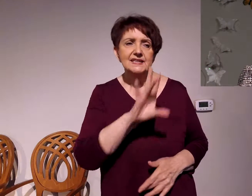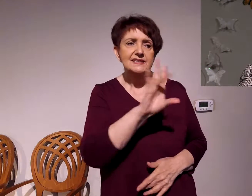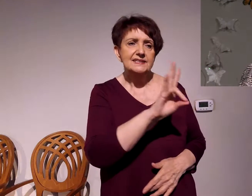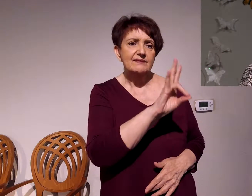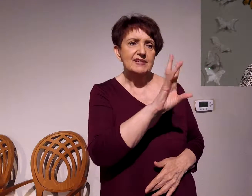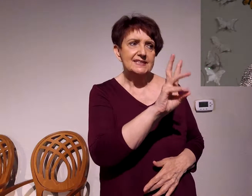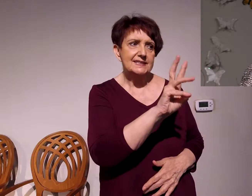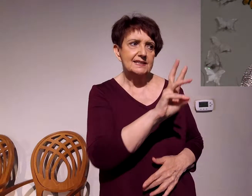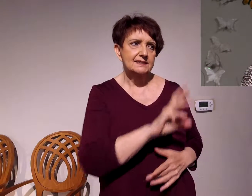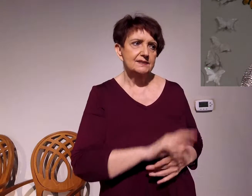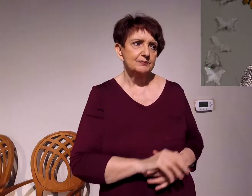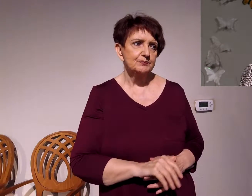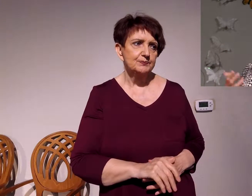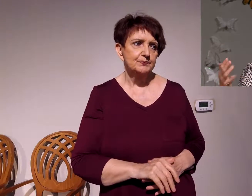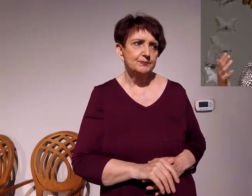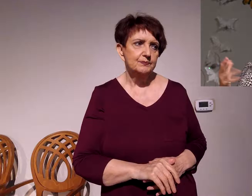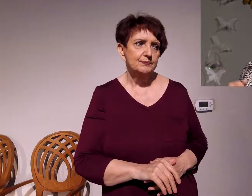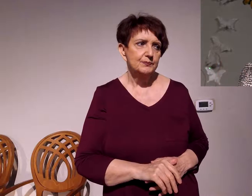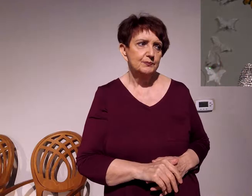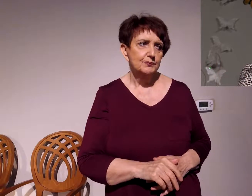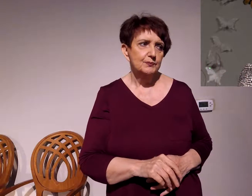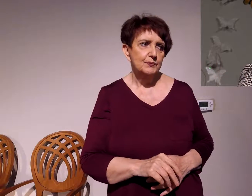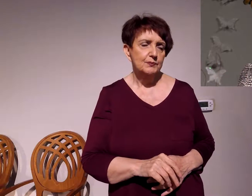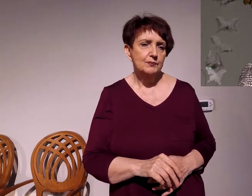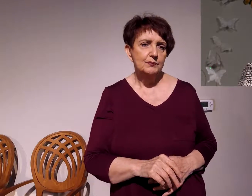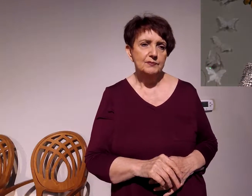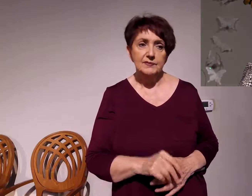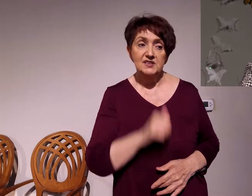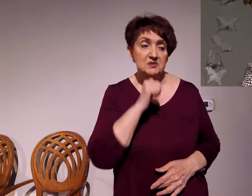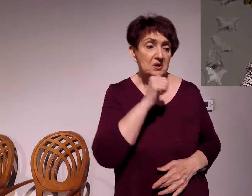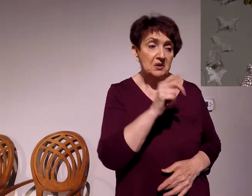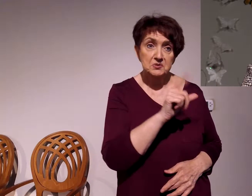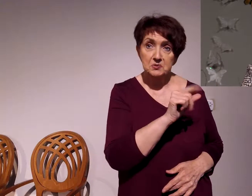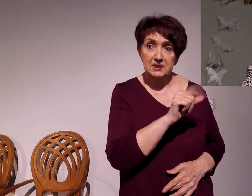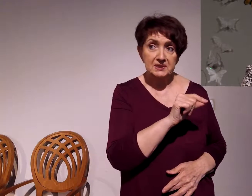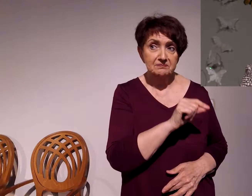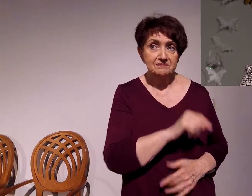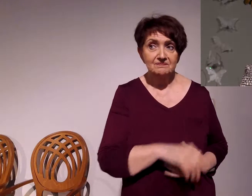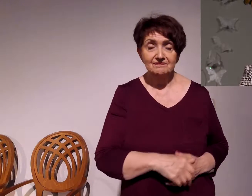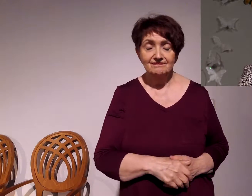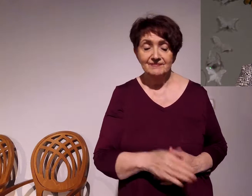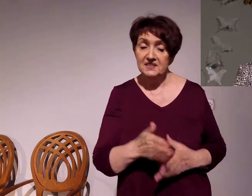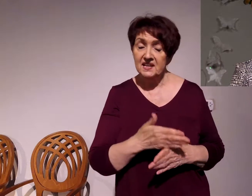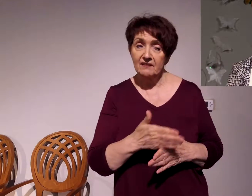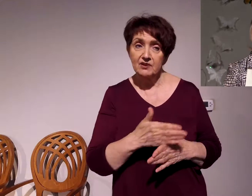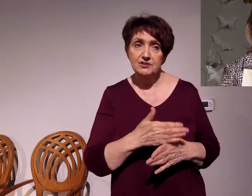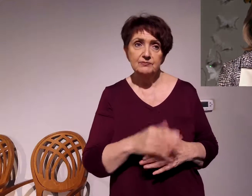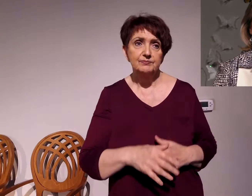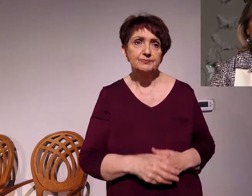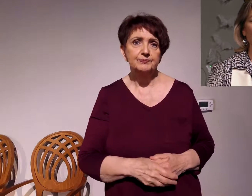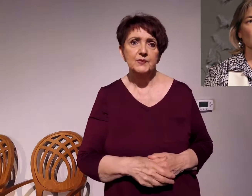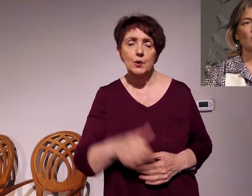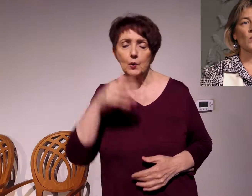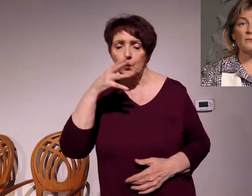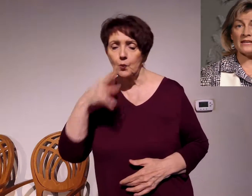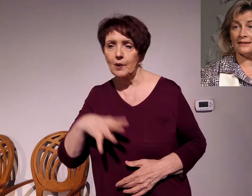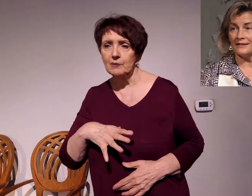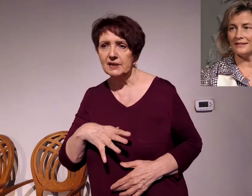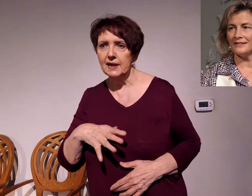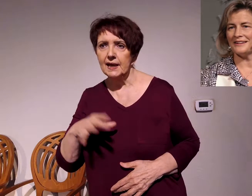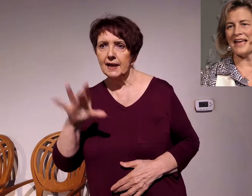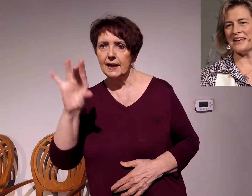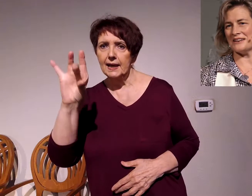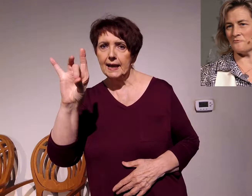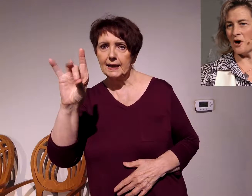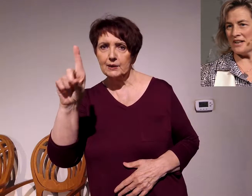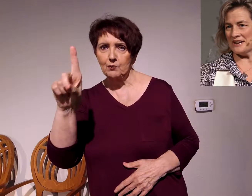76. 76. Woohoo! That's not Woohoo! 20. That's not 20. That's average. That's average. Women.